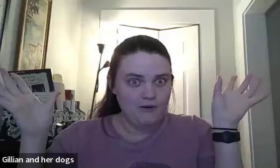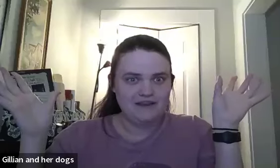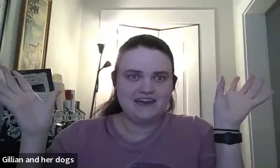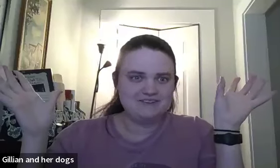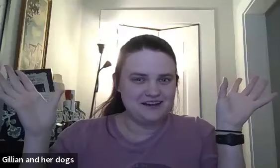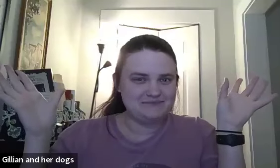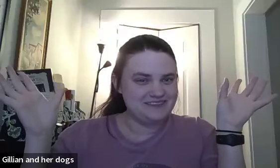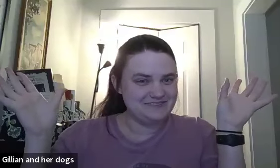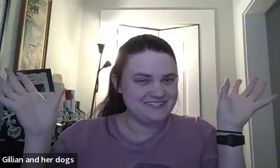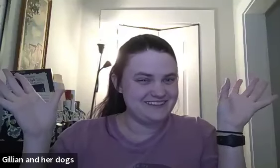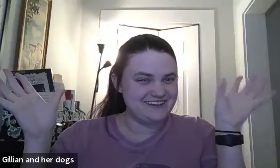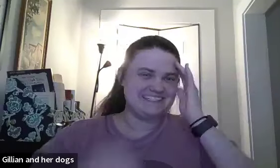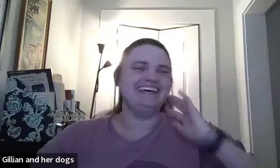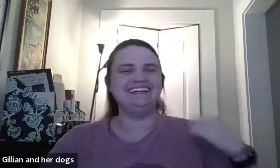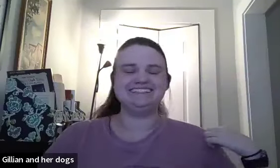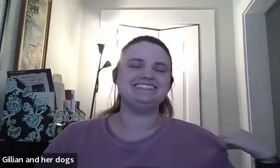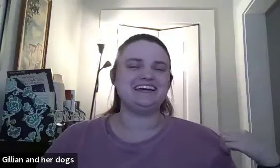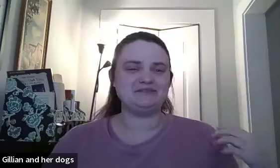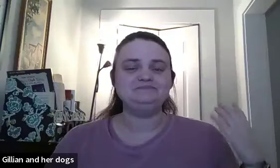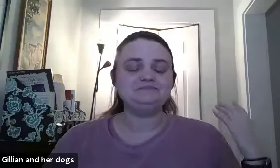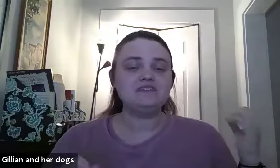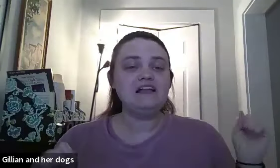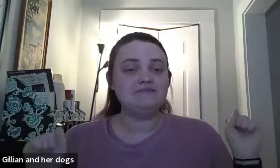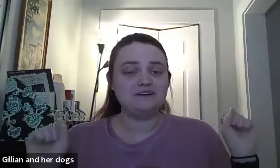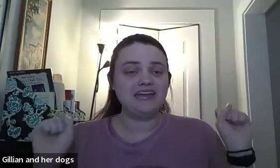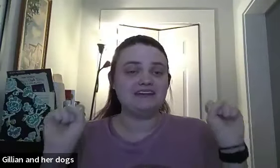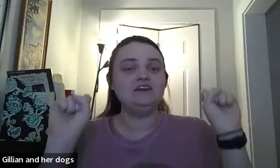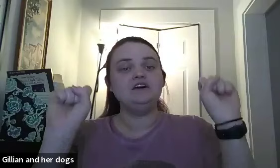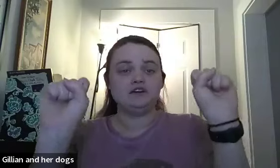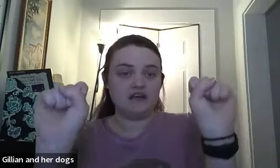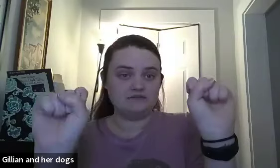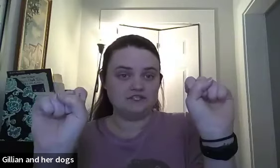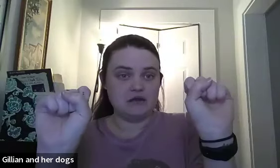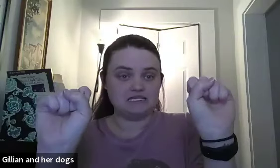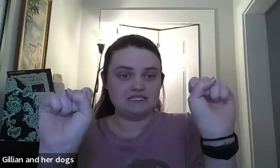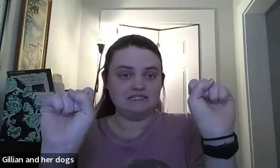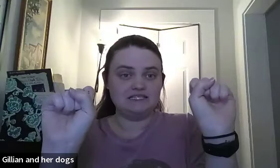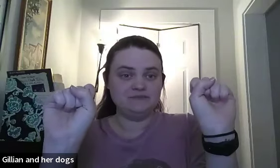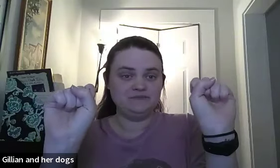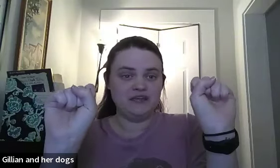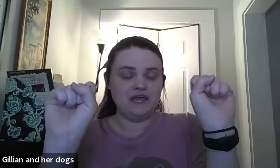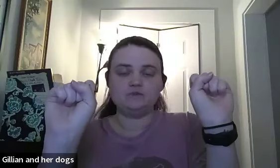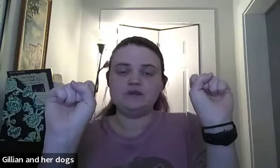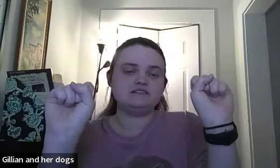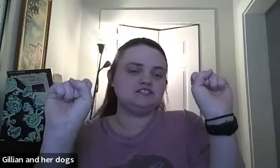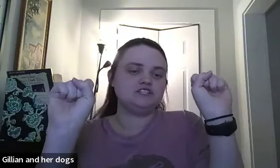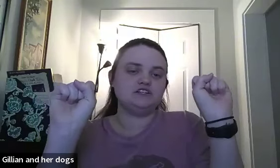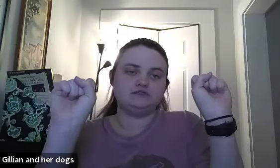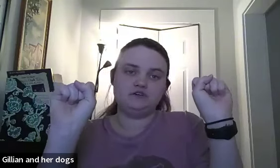oh, and never talked about the difference of those. So for can, you're going to have two S's and you're basically just going to do